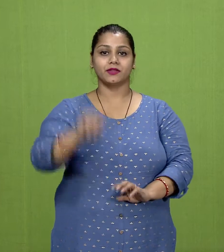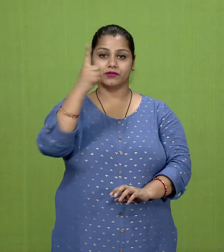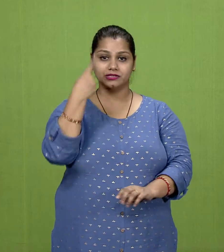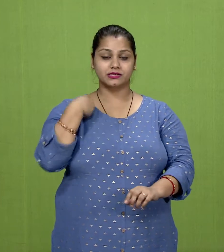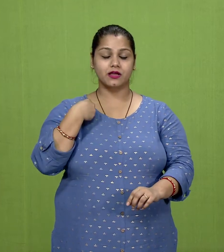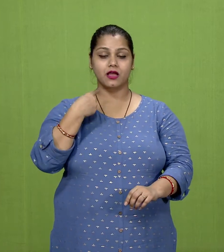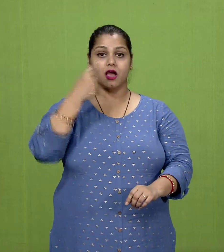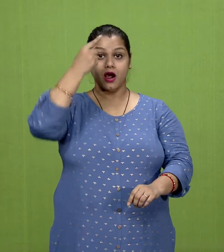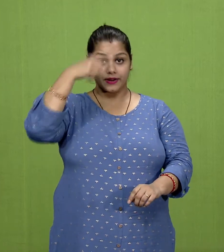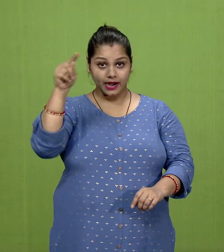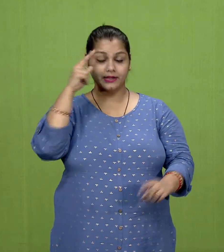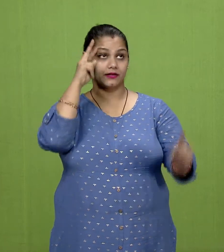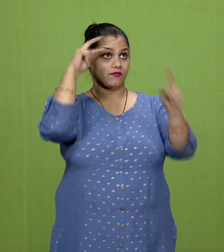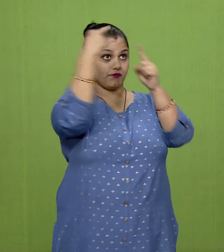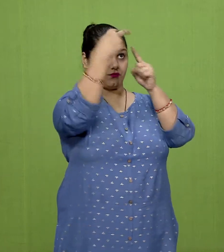right vision,